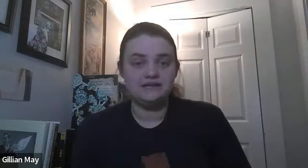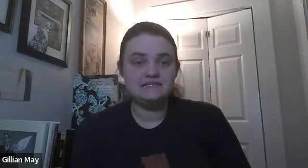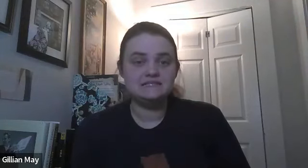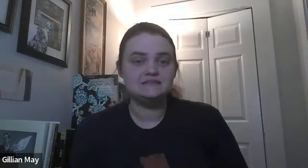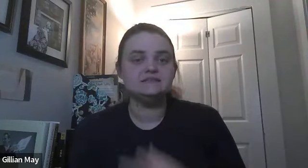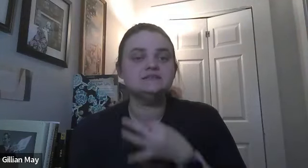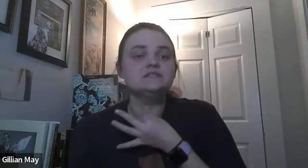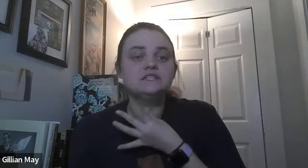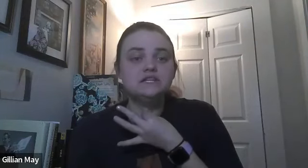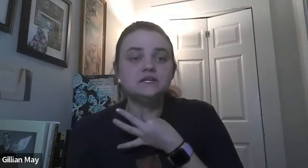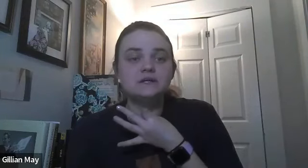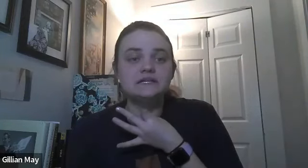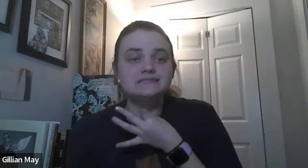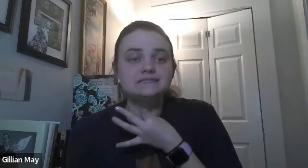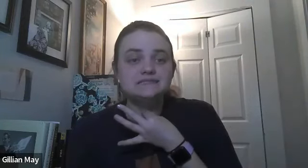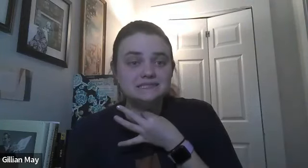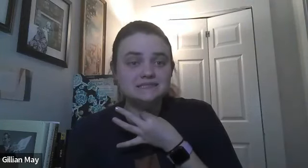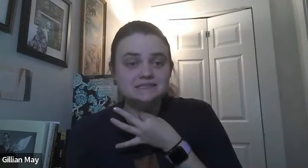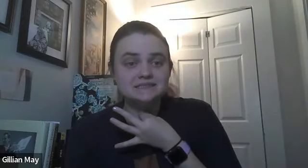Curious. Curious.